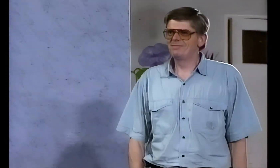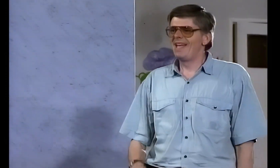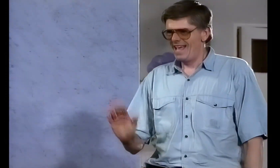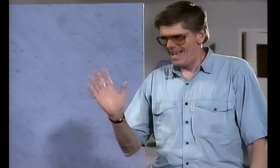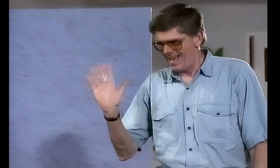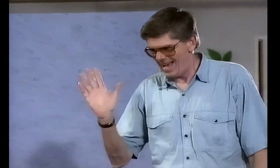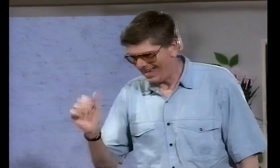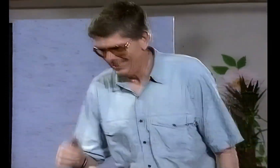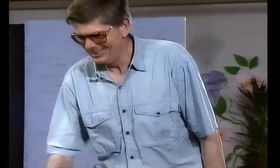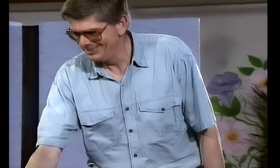Hello.